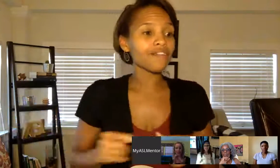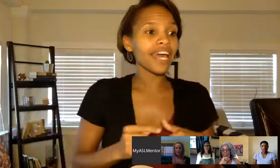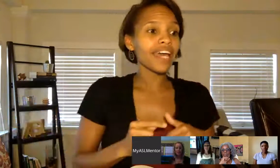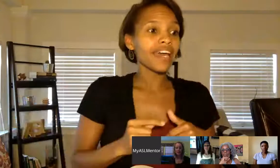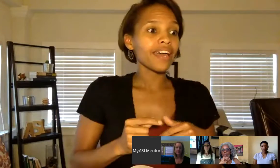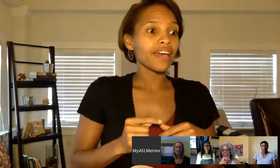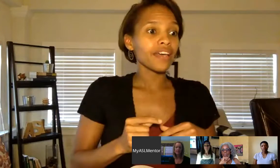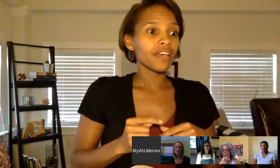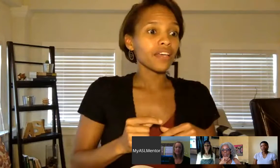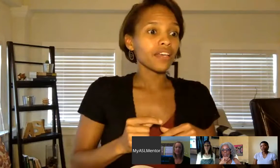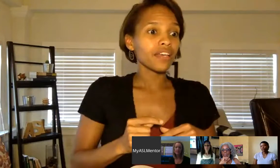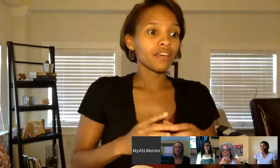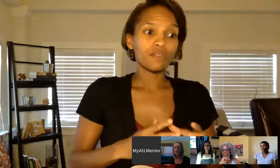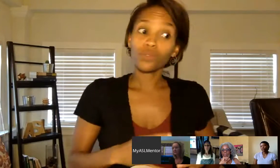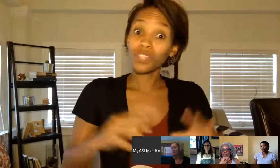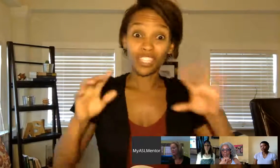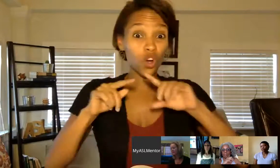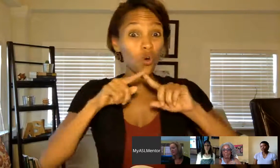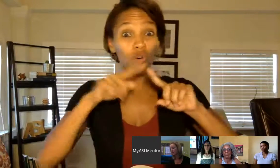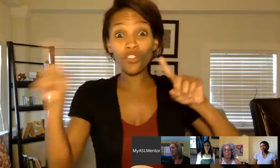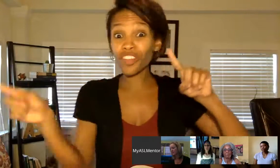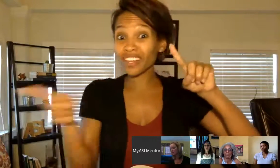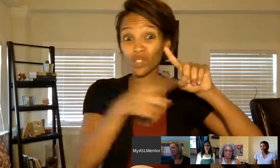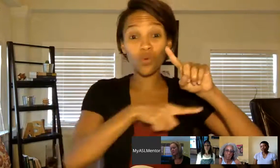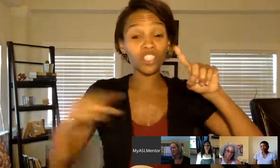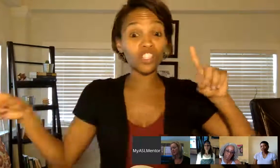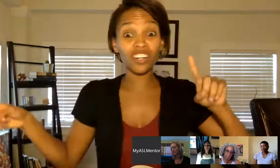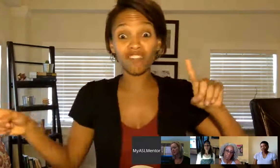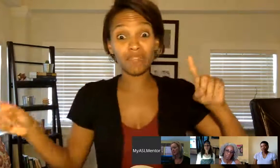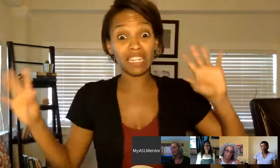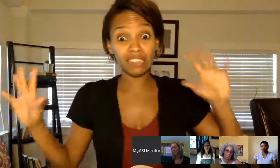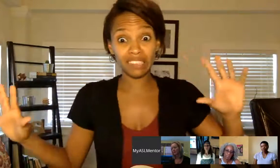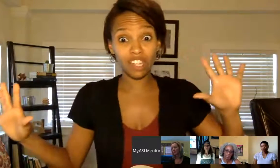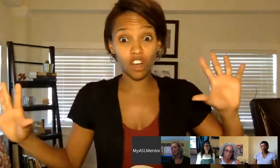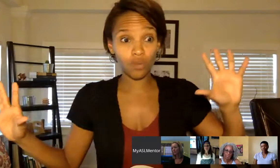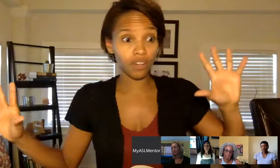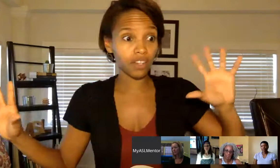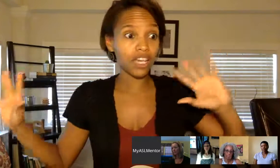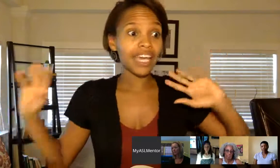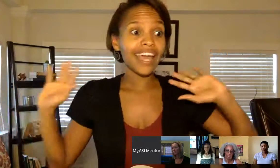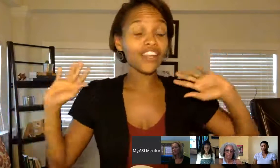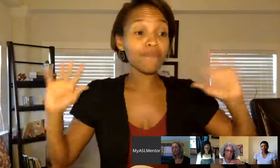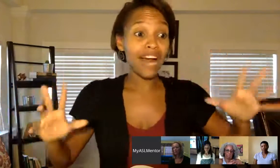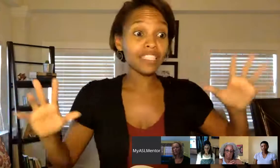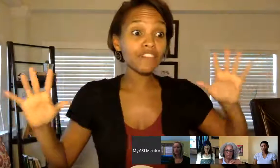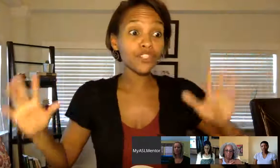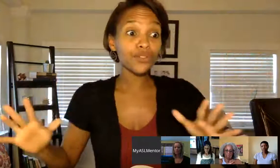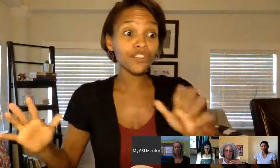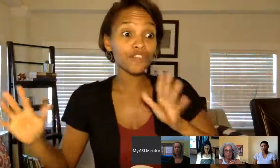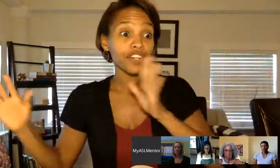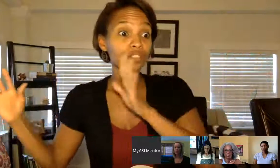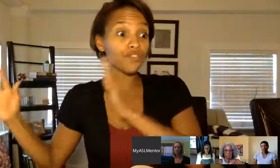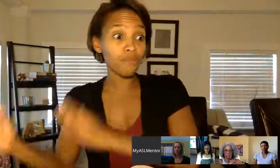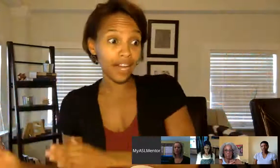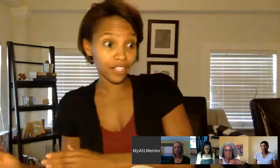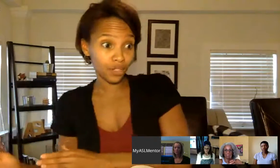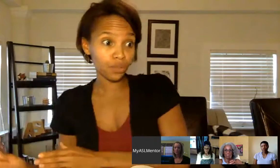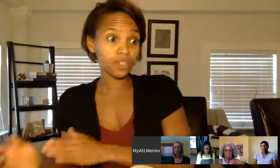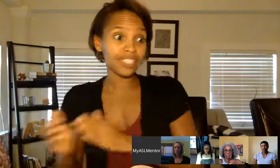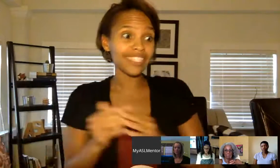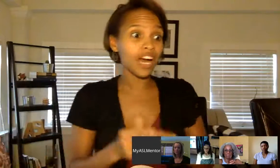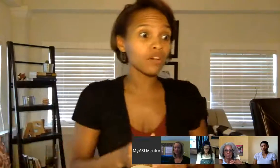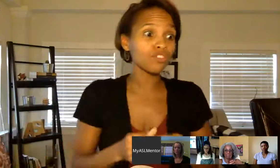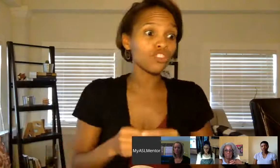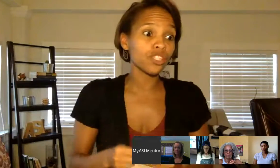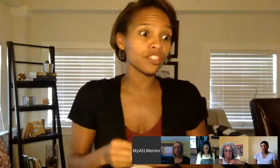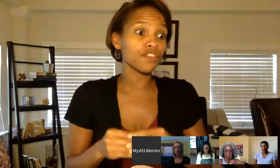we have, this whole thing is one chunk of meaning. It's a long one. And your massive crew of friends from high school